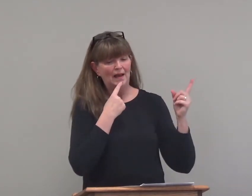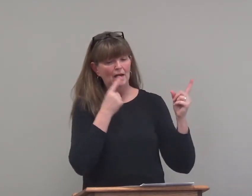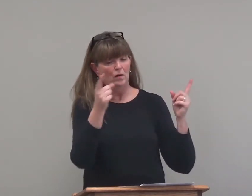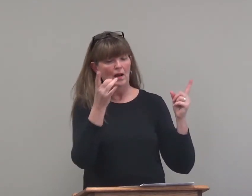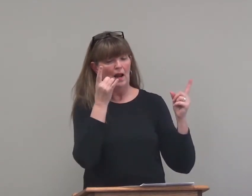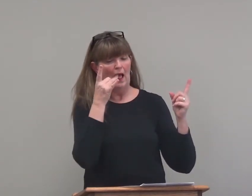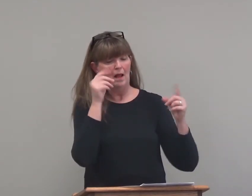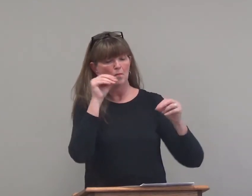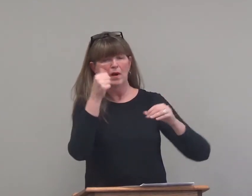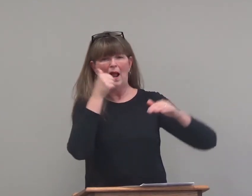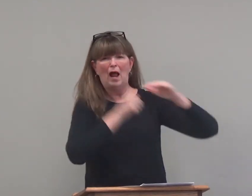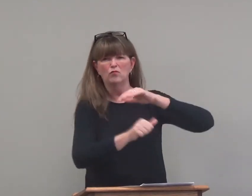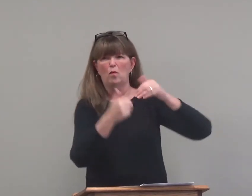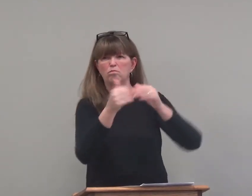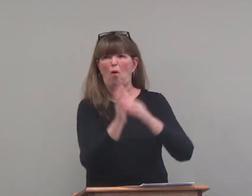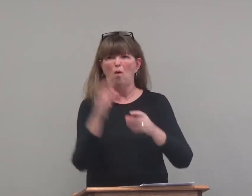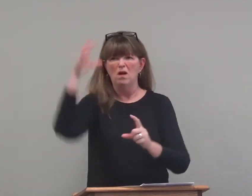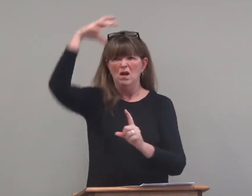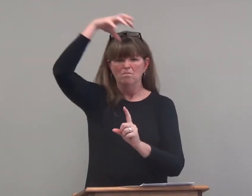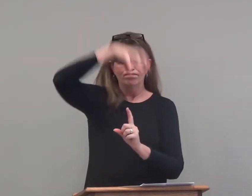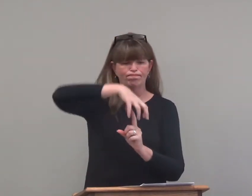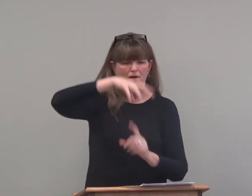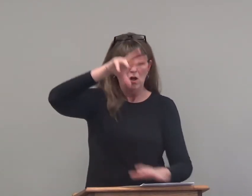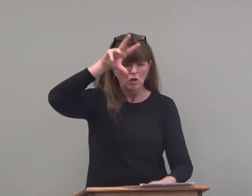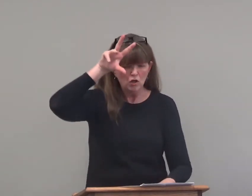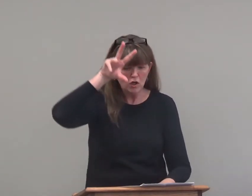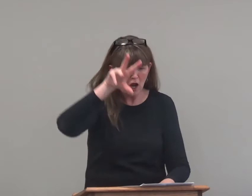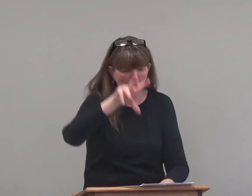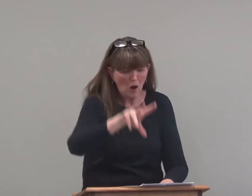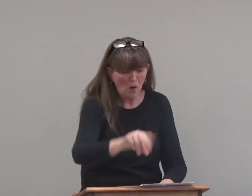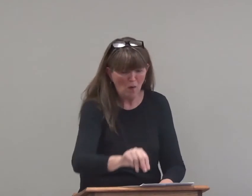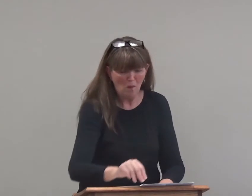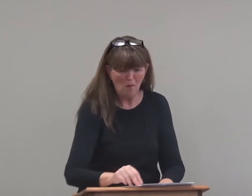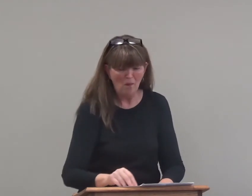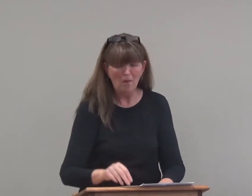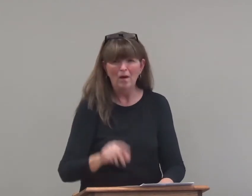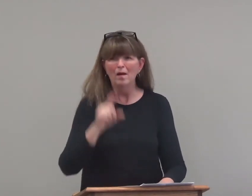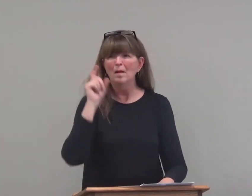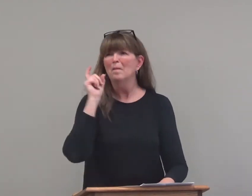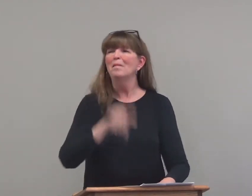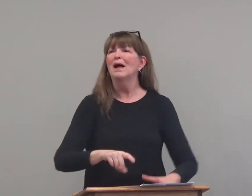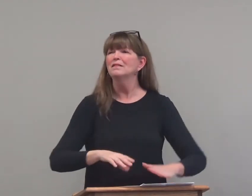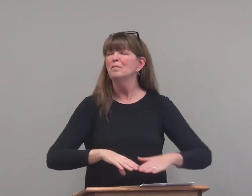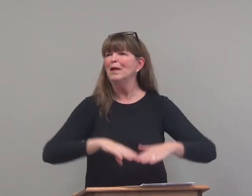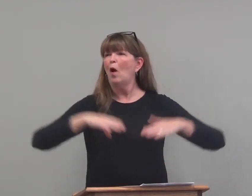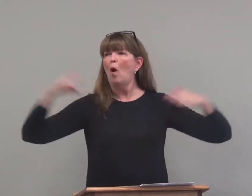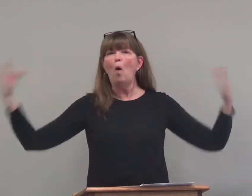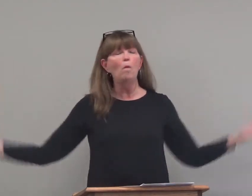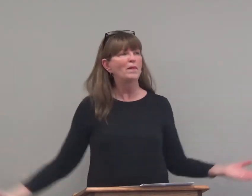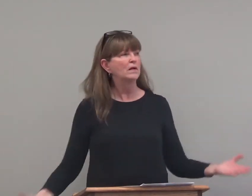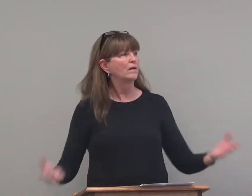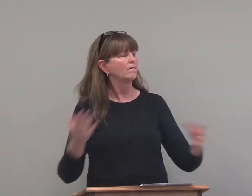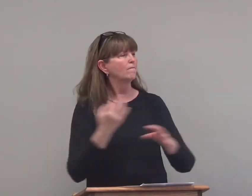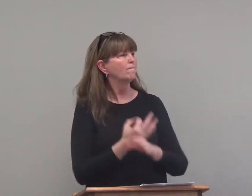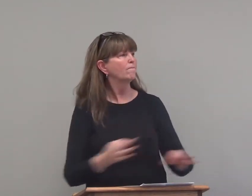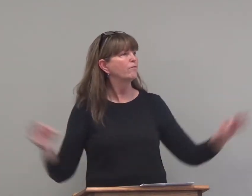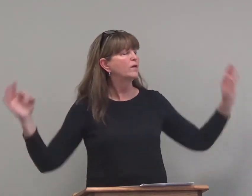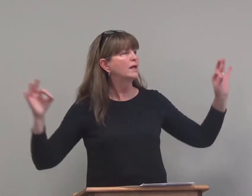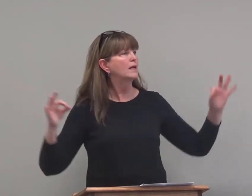So you saw this verse said that the light is not put under a bushel. No, don't put your light under a bushel. Let it be open